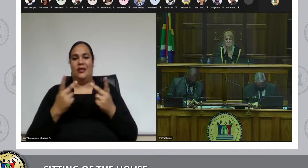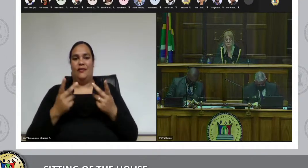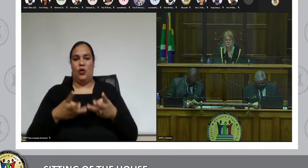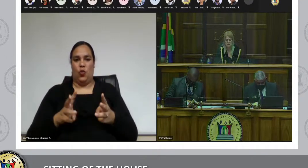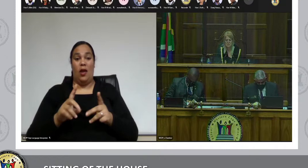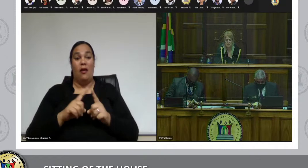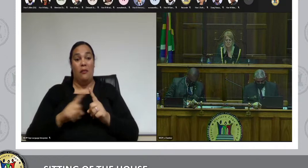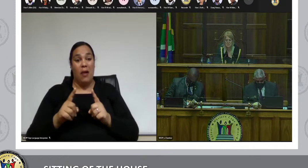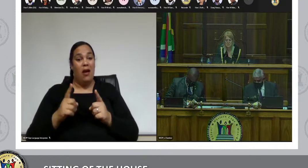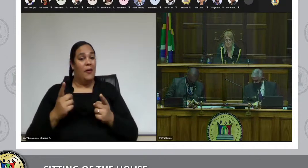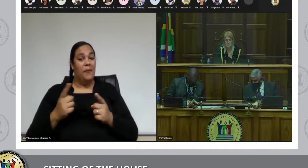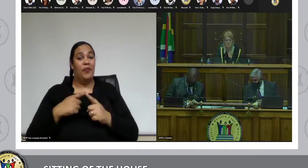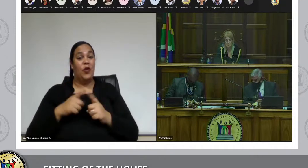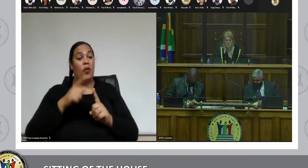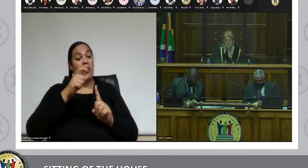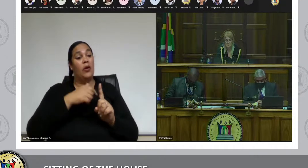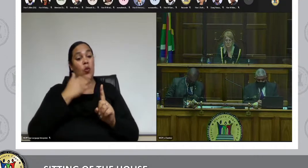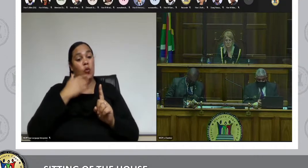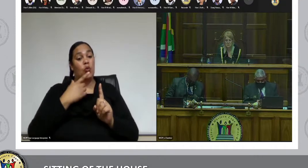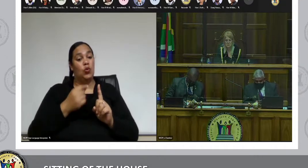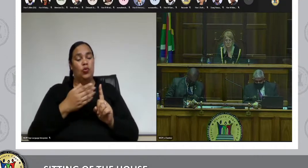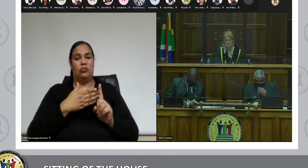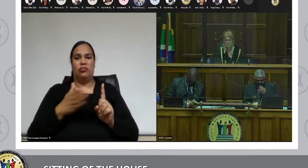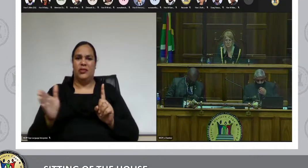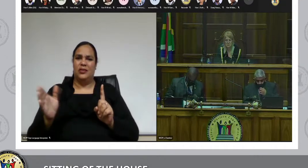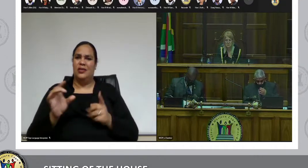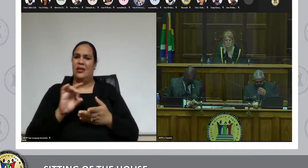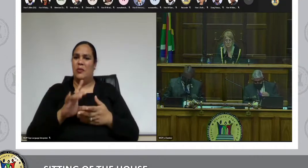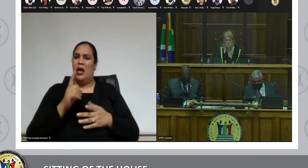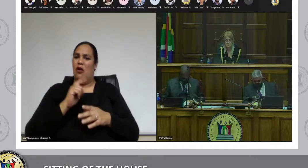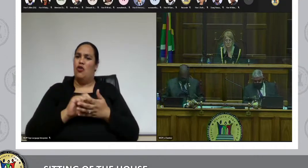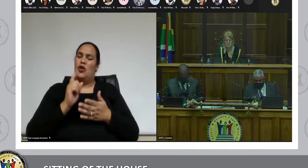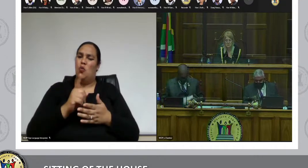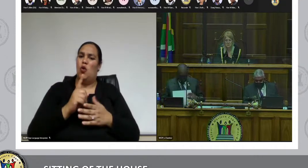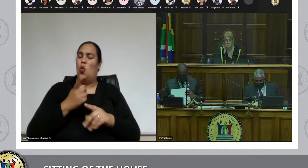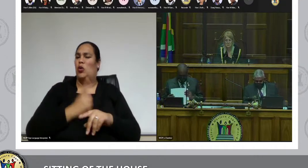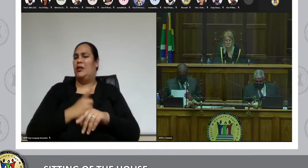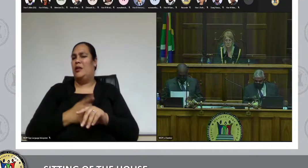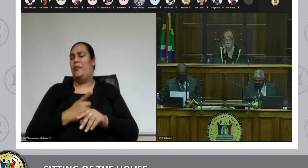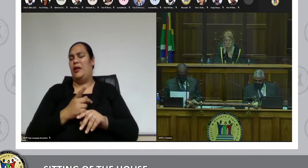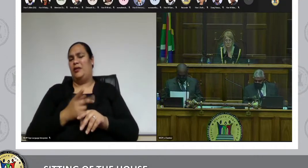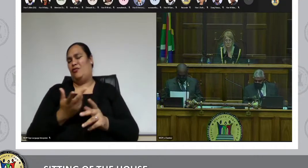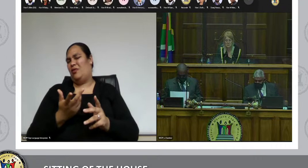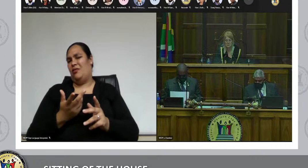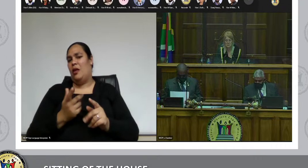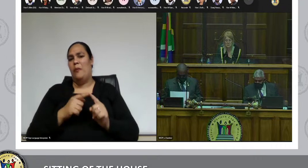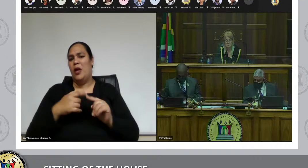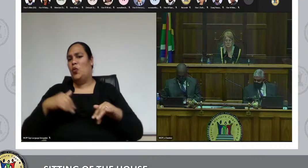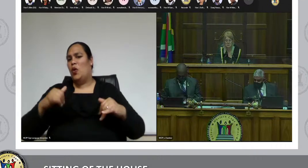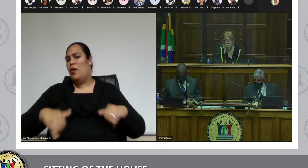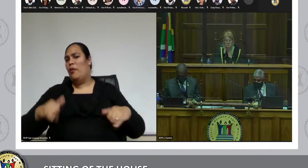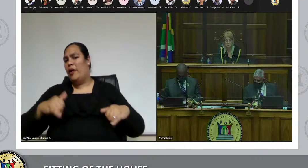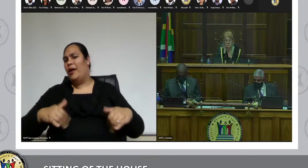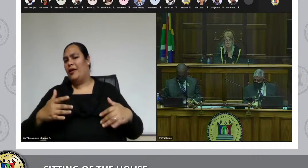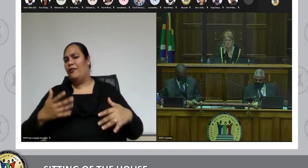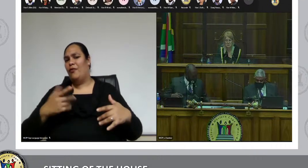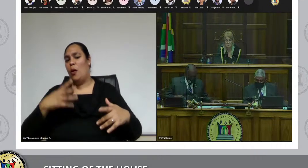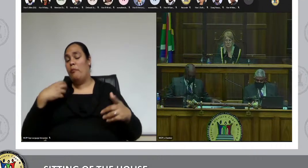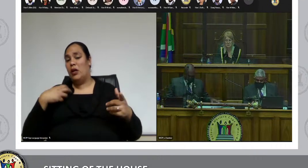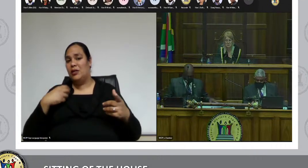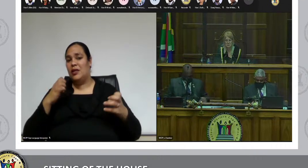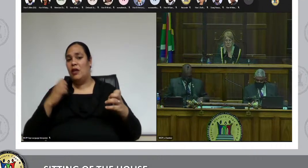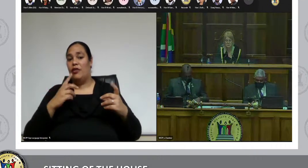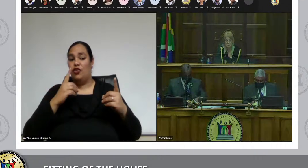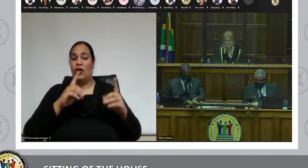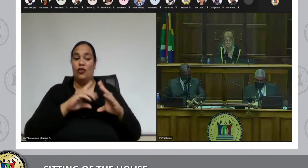The consequences for the perpetrators are dismissals, written warnings, or disciplinary hearings. We await confirmation from the Minister that the